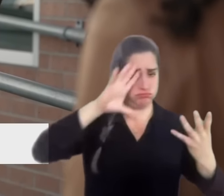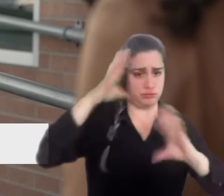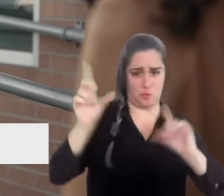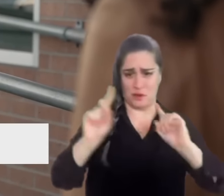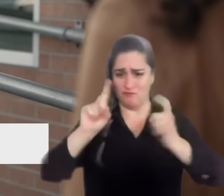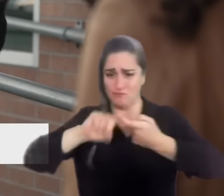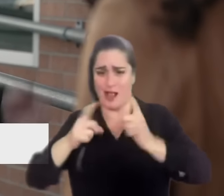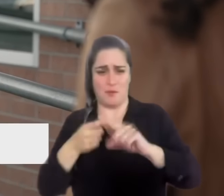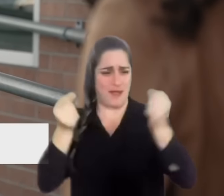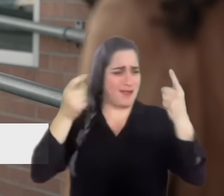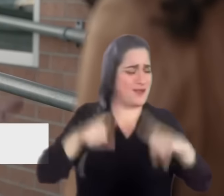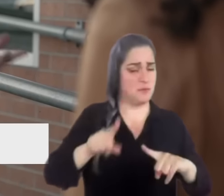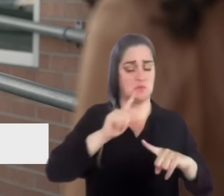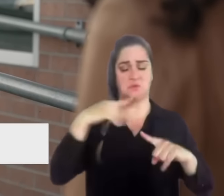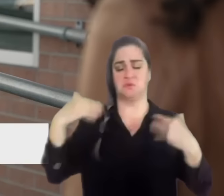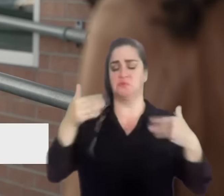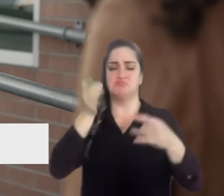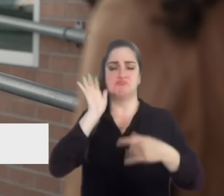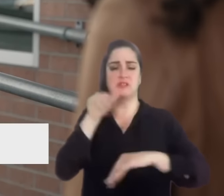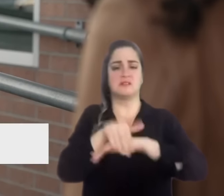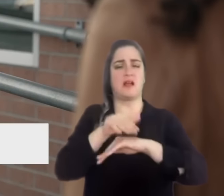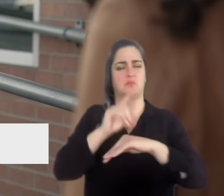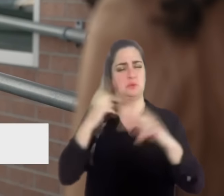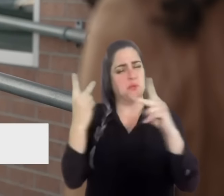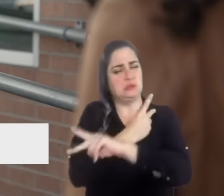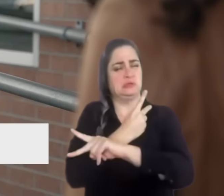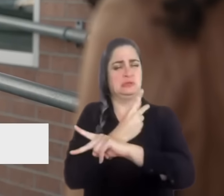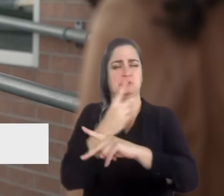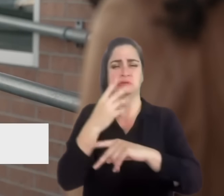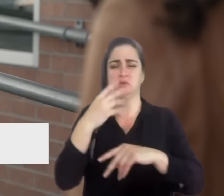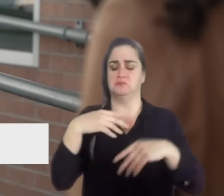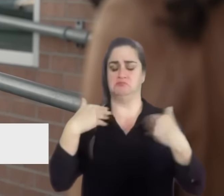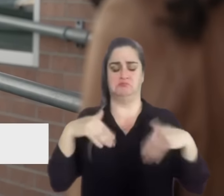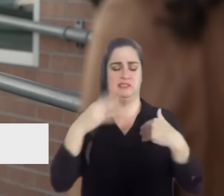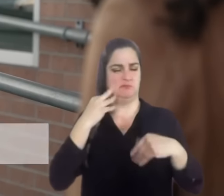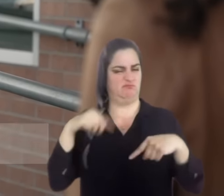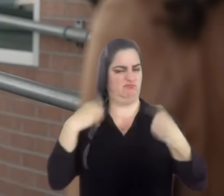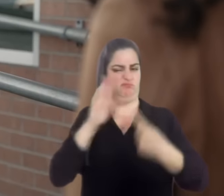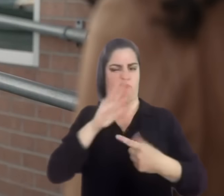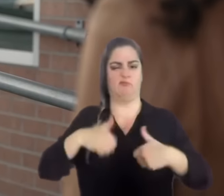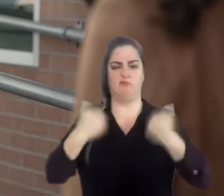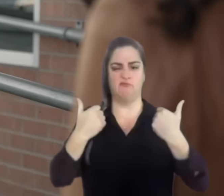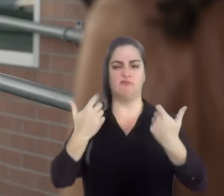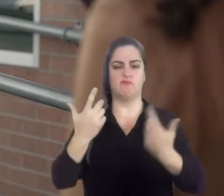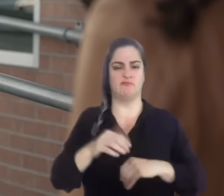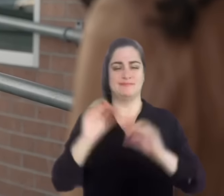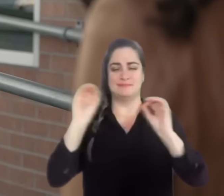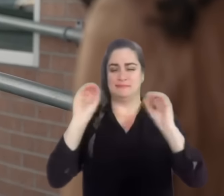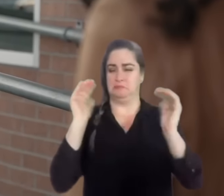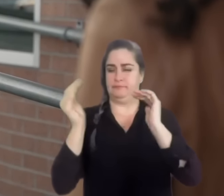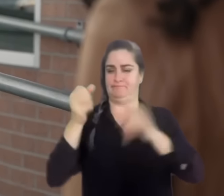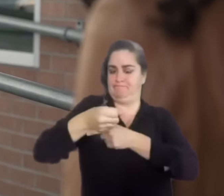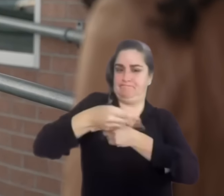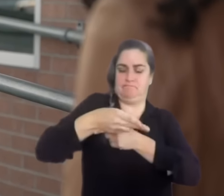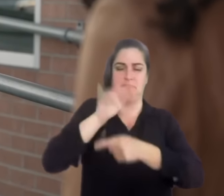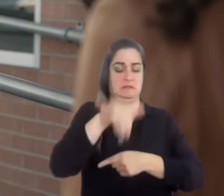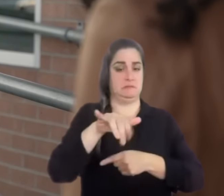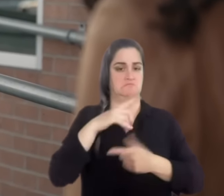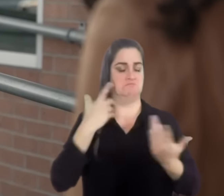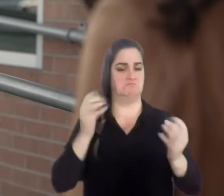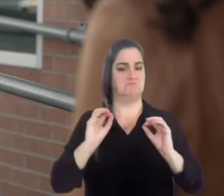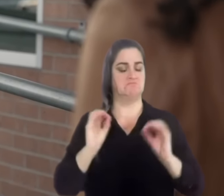MY FRIENDS AND WHAT HAS HAPPENED. I mean, it was a tragic night. It's the worst night I've ever had in my life. And there's